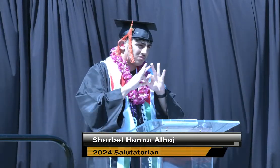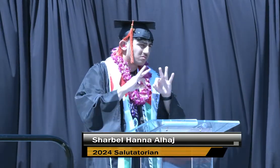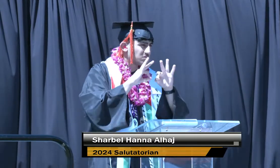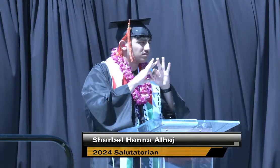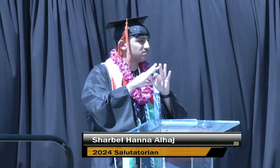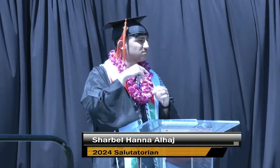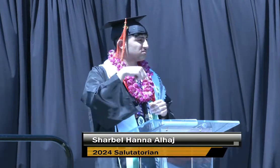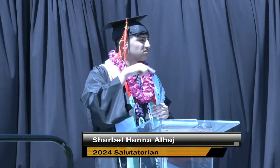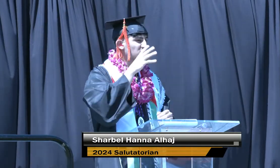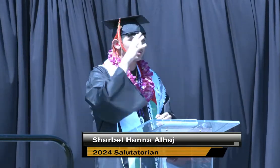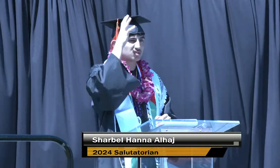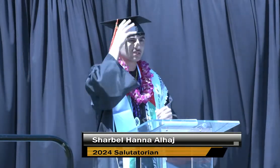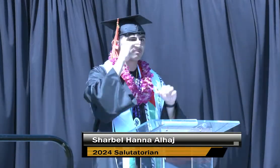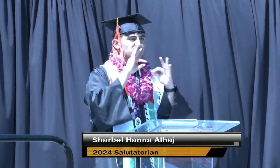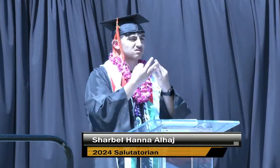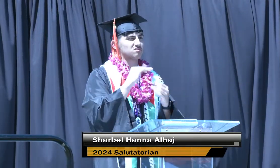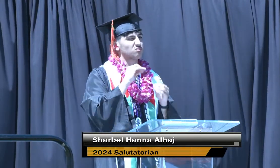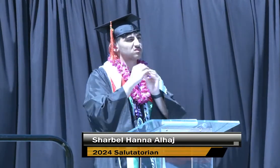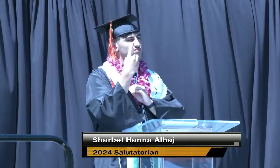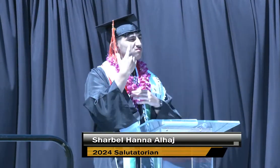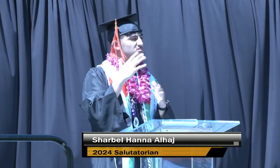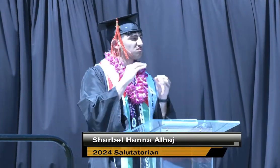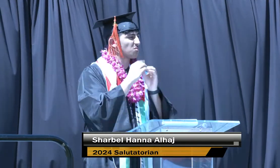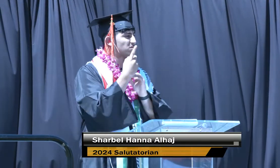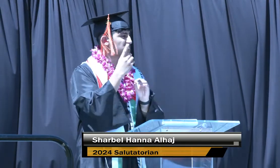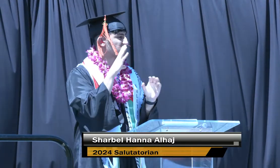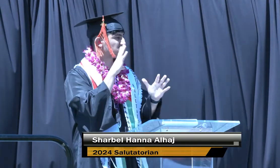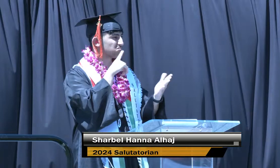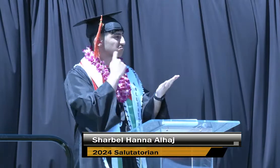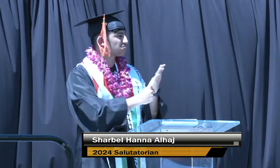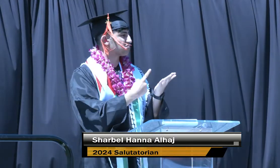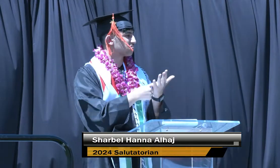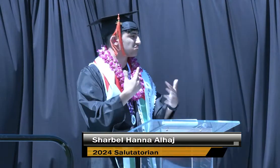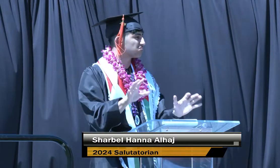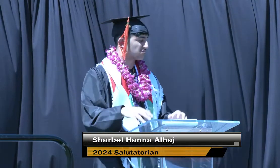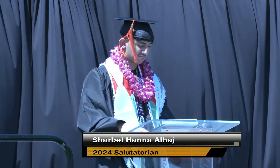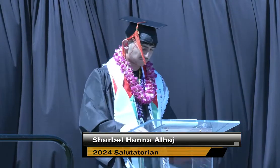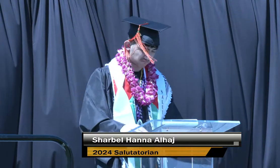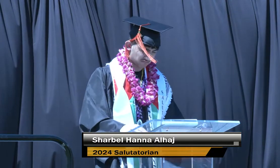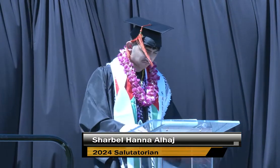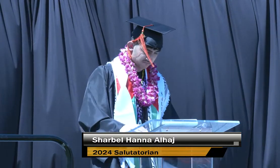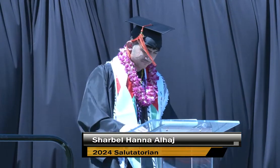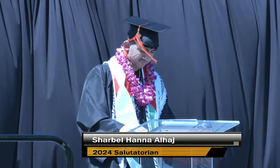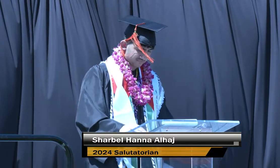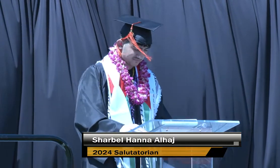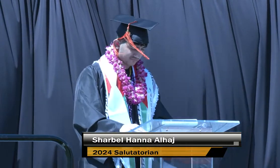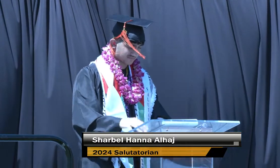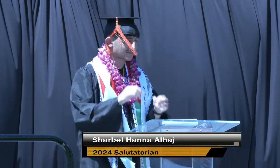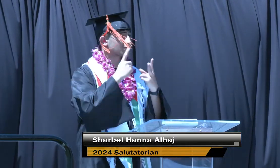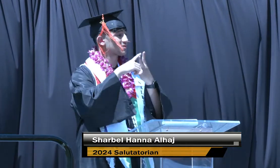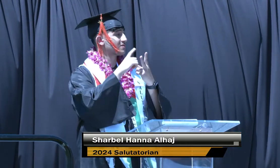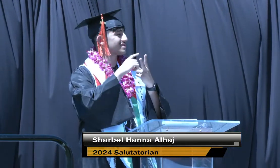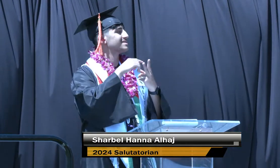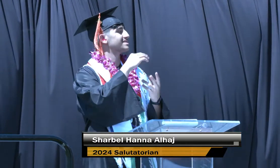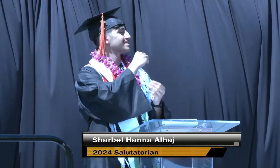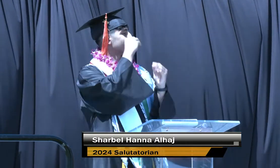This is the best memory I have. My parents, my teachers, I've already mentioned all that I'm so grateful